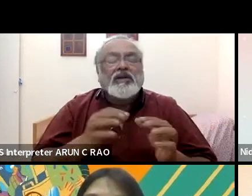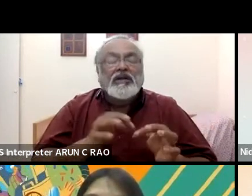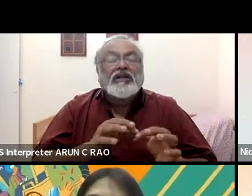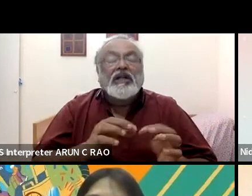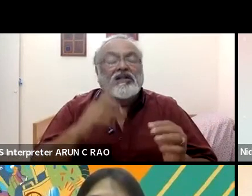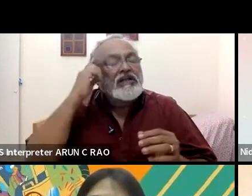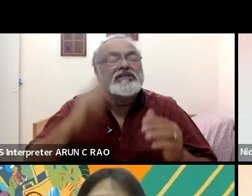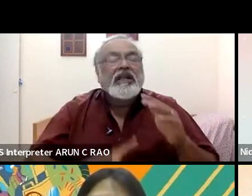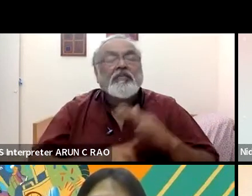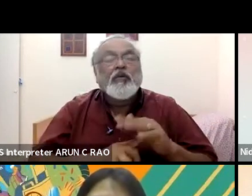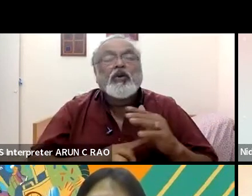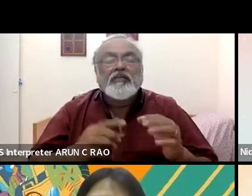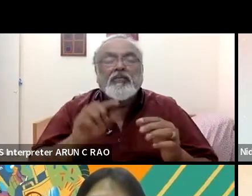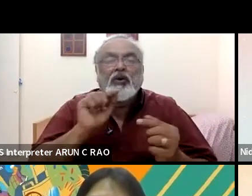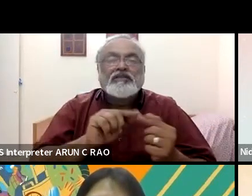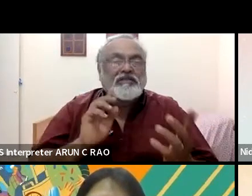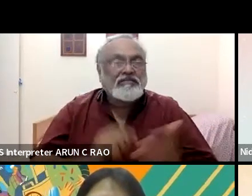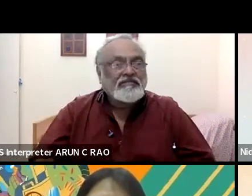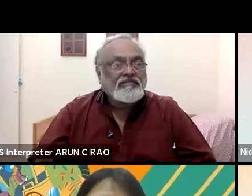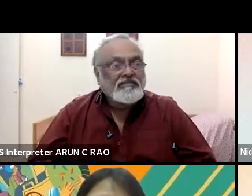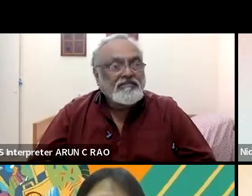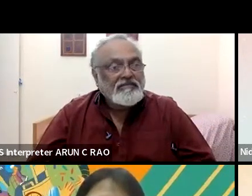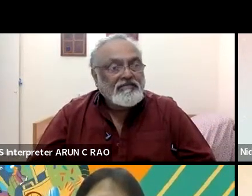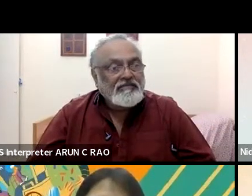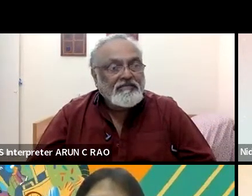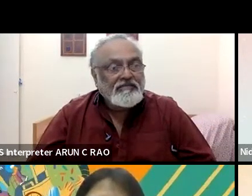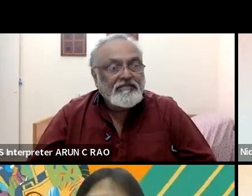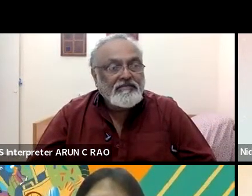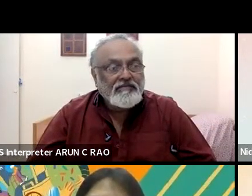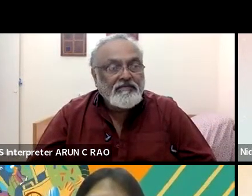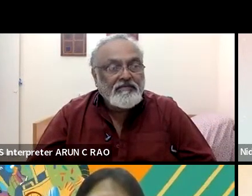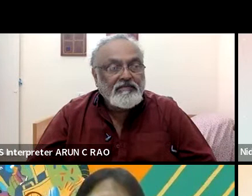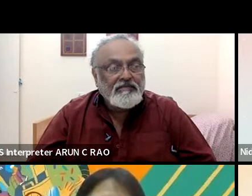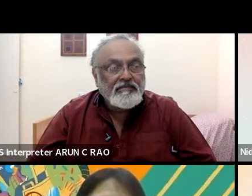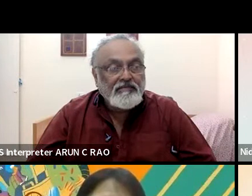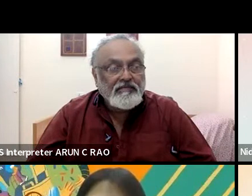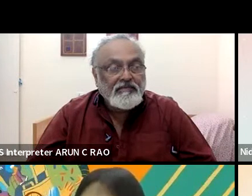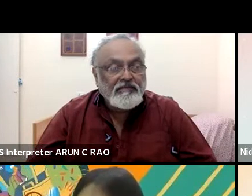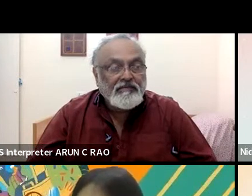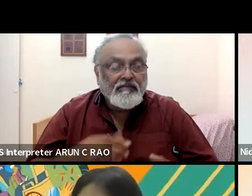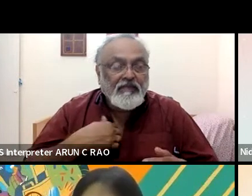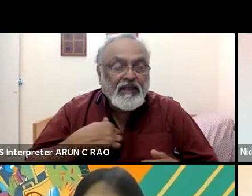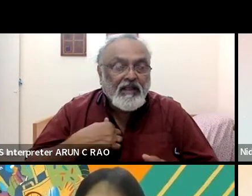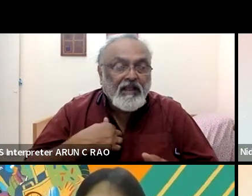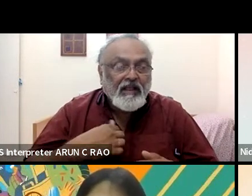I would just argue that for anything, right, from my experience having worked in cities, is